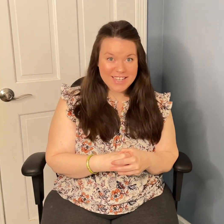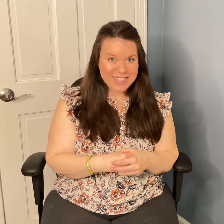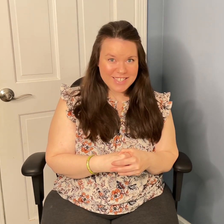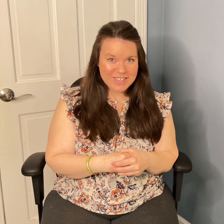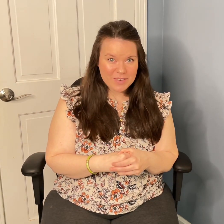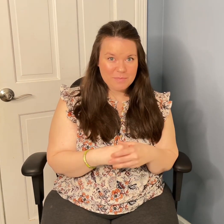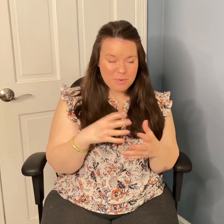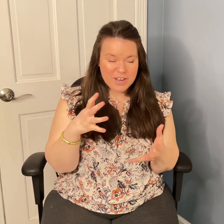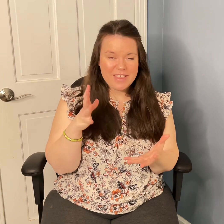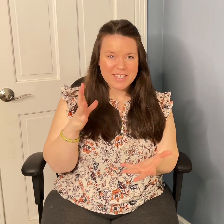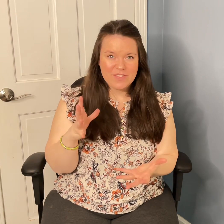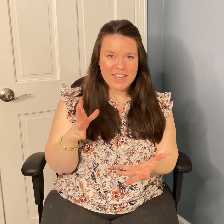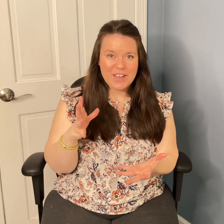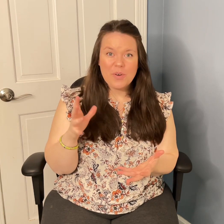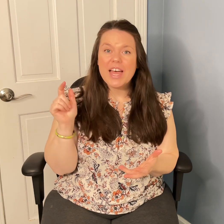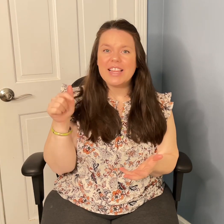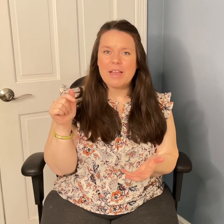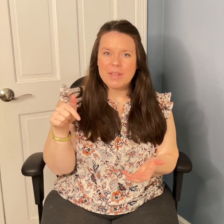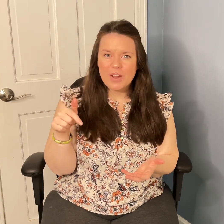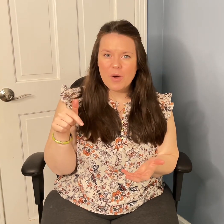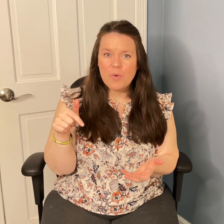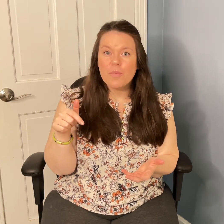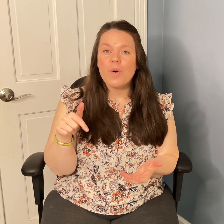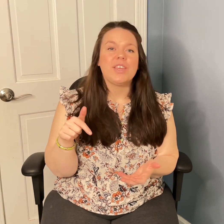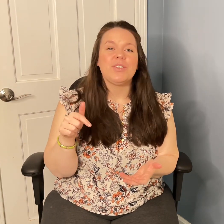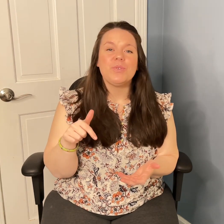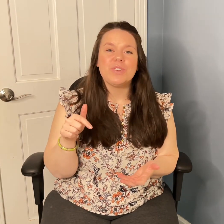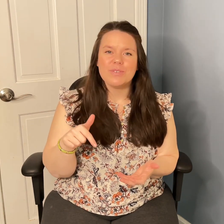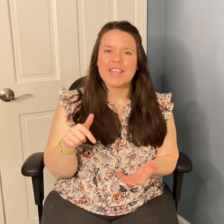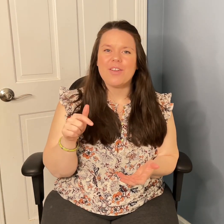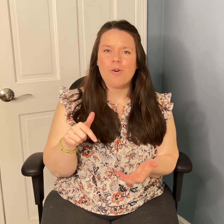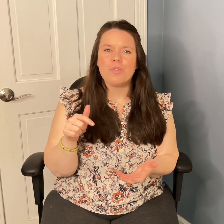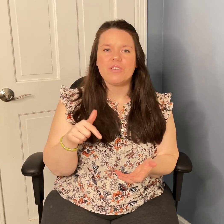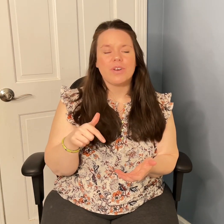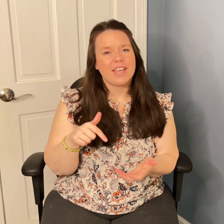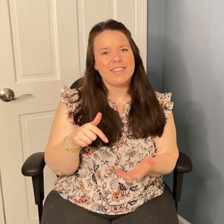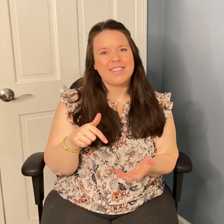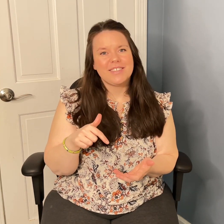didn't put in this video, let me know what you use at home with your kids.